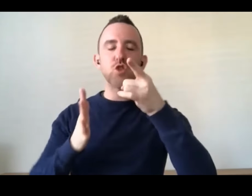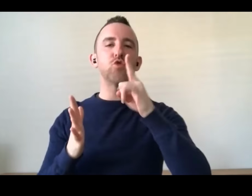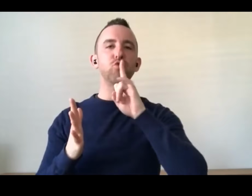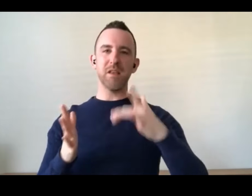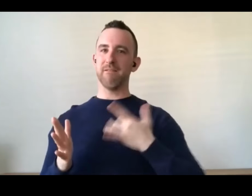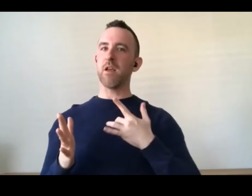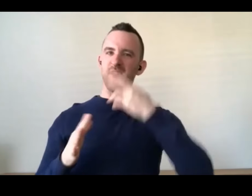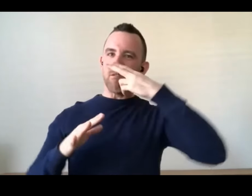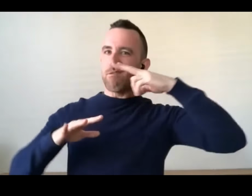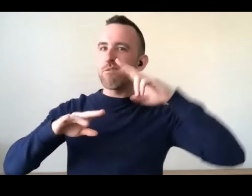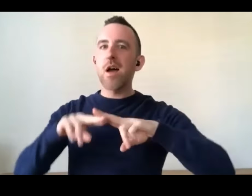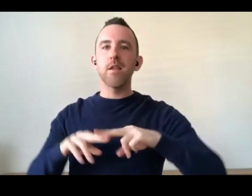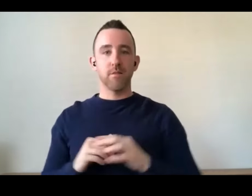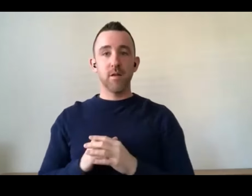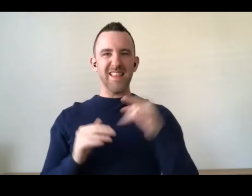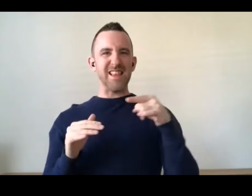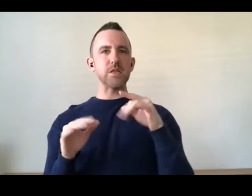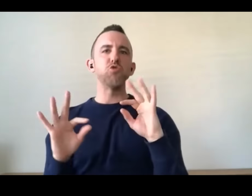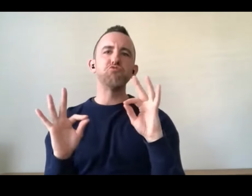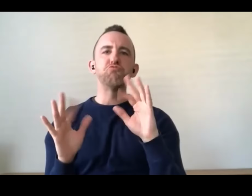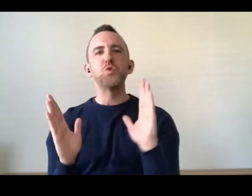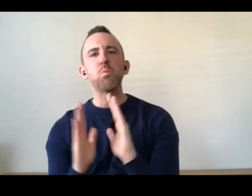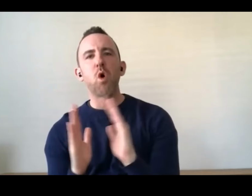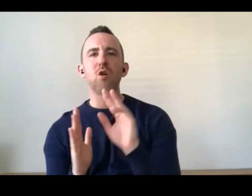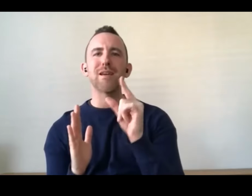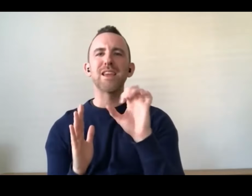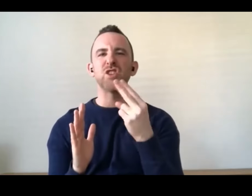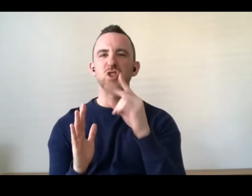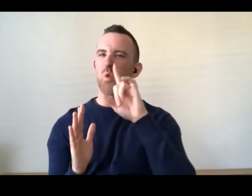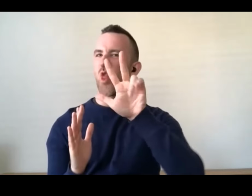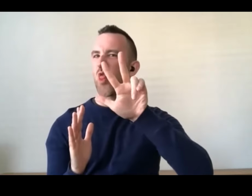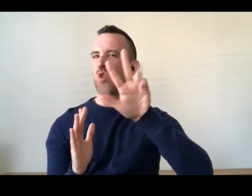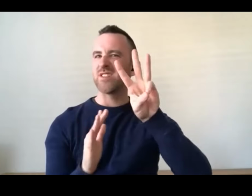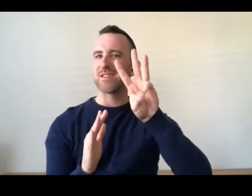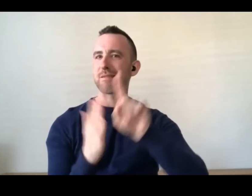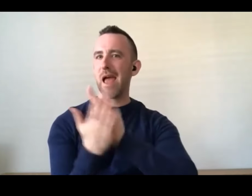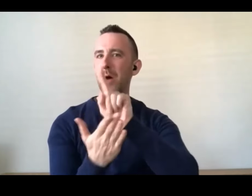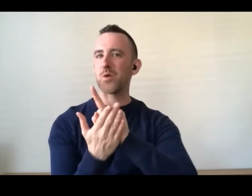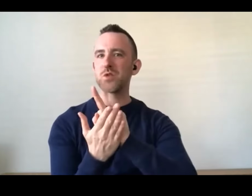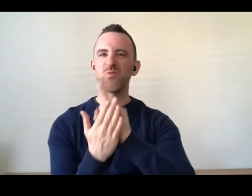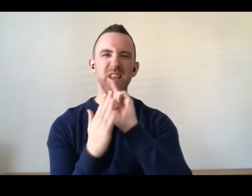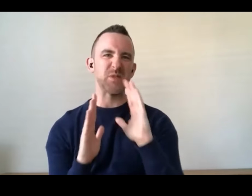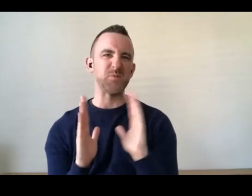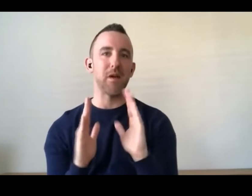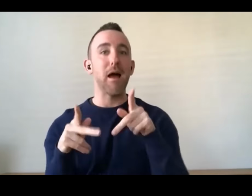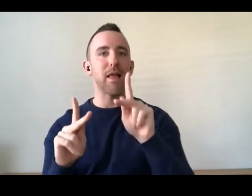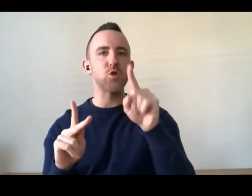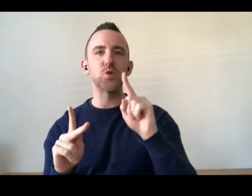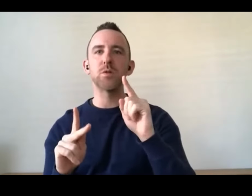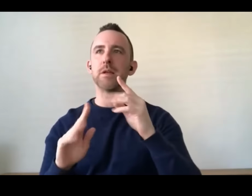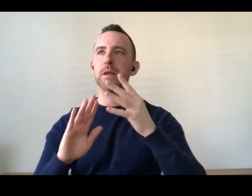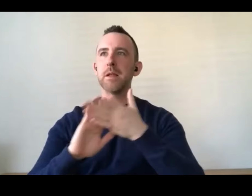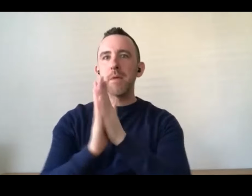fun. This mini GISH is only 36 hours. So it allows you to get